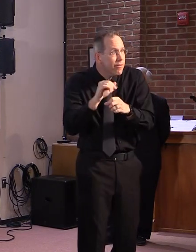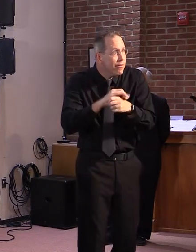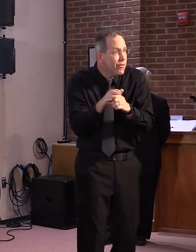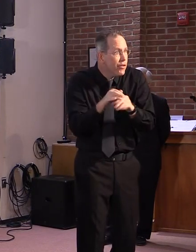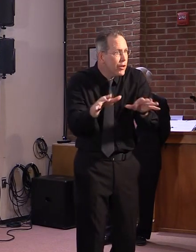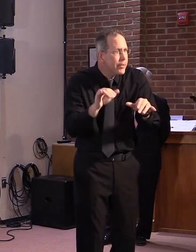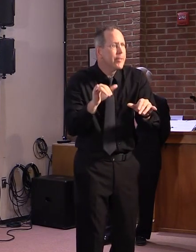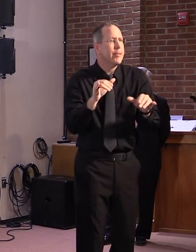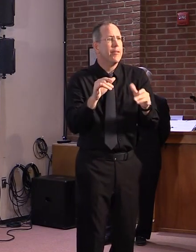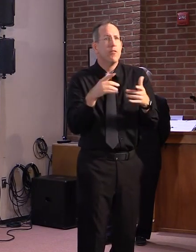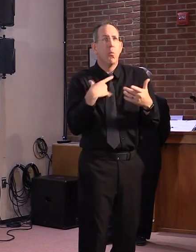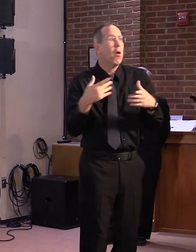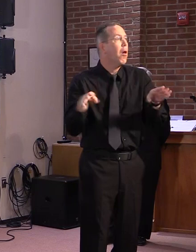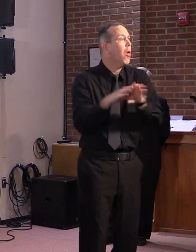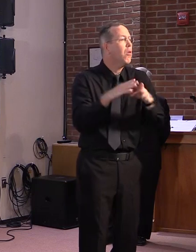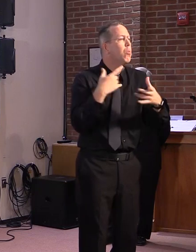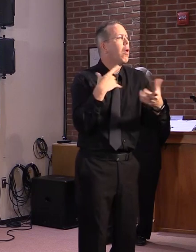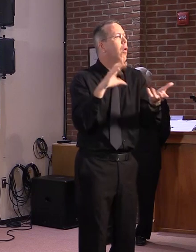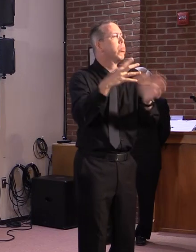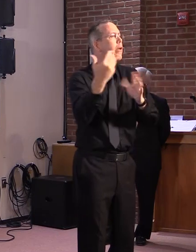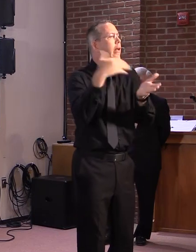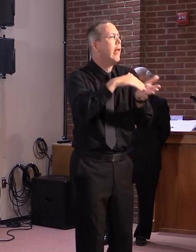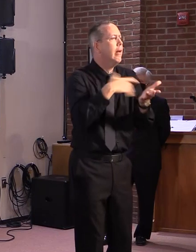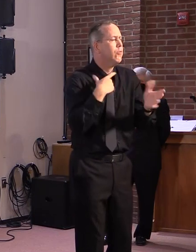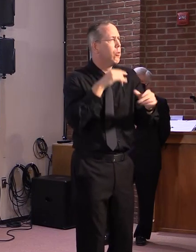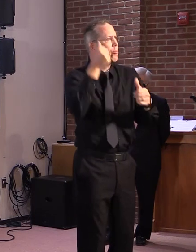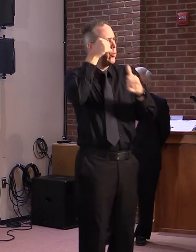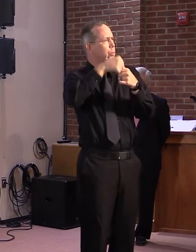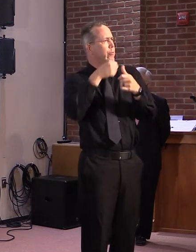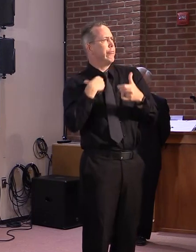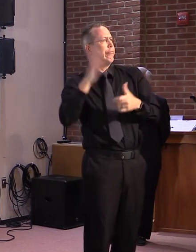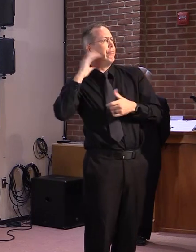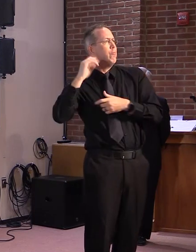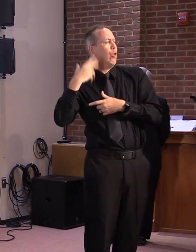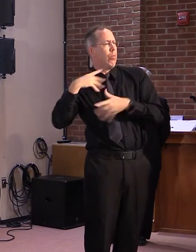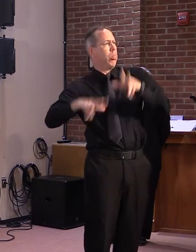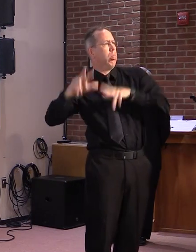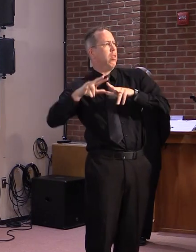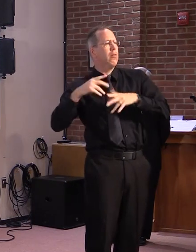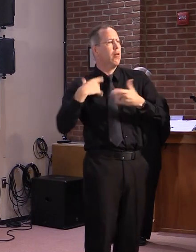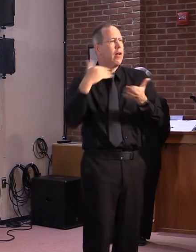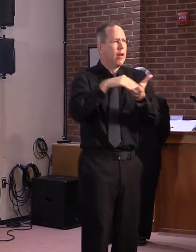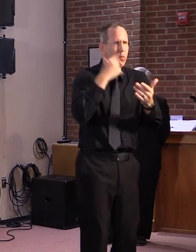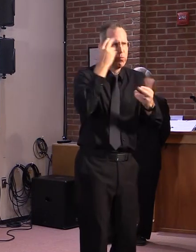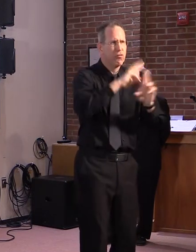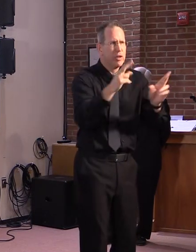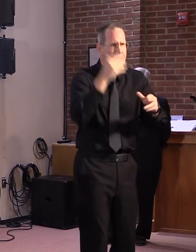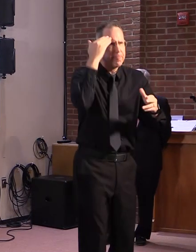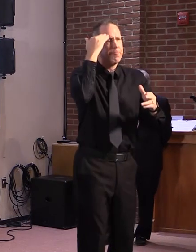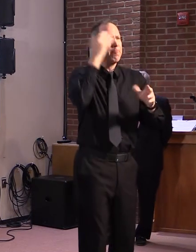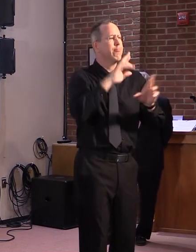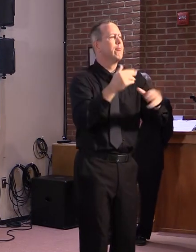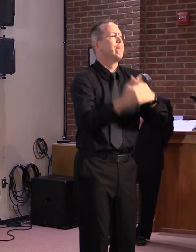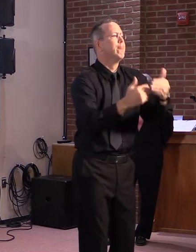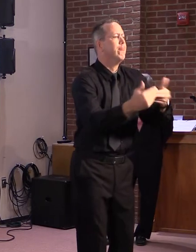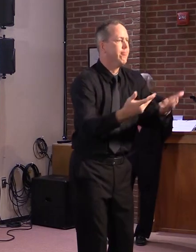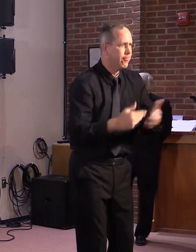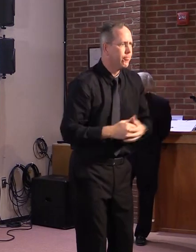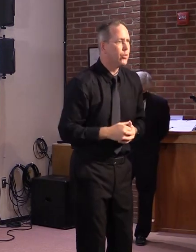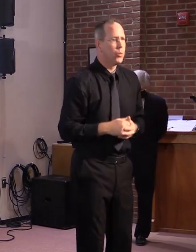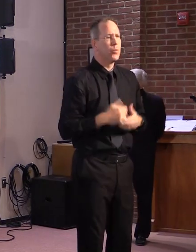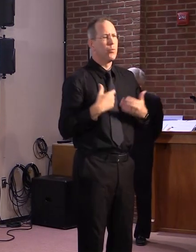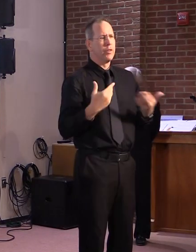At the same time, we have to be smart here at home, and we have to remember Vermont is not an island, and that this isn't